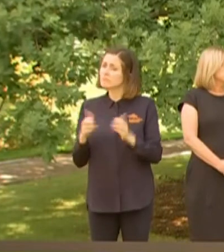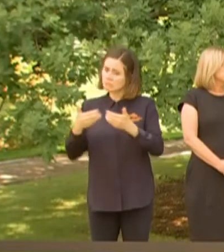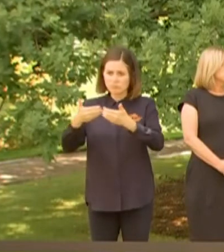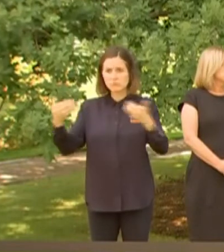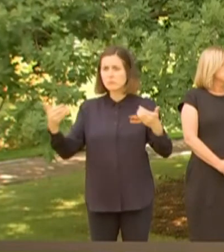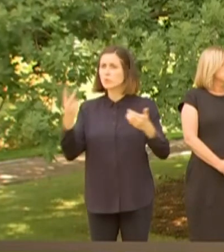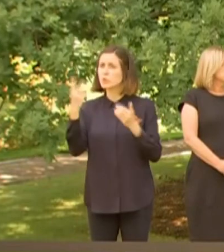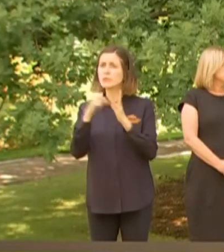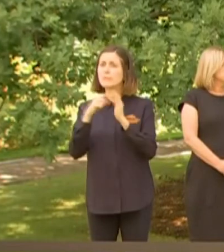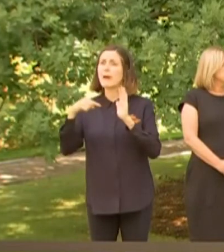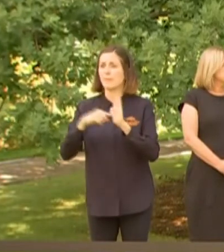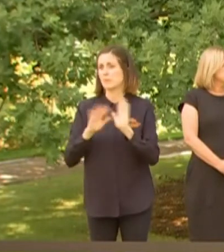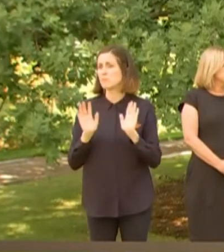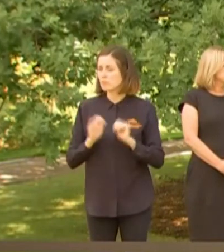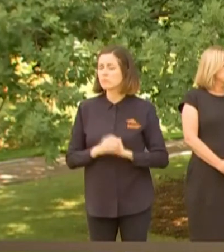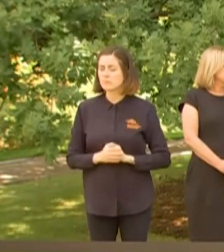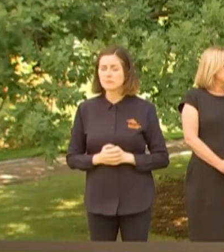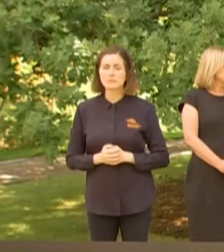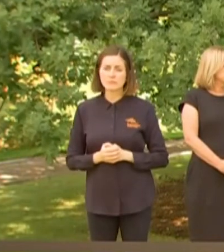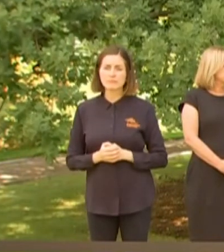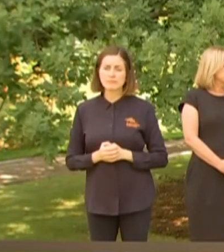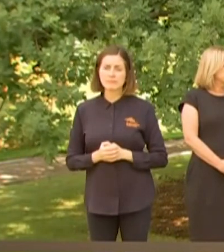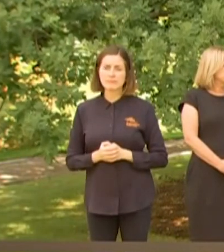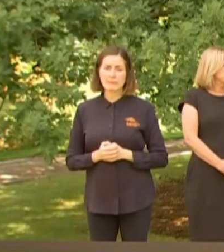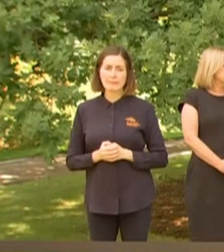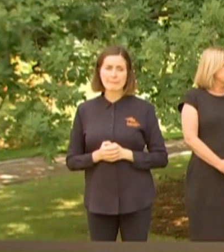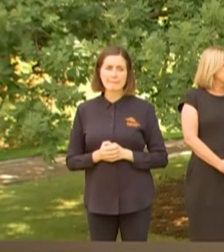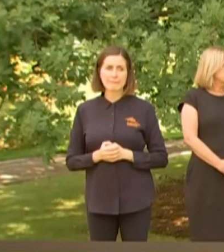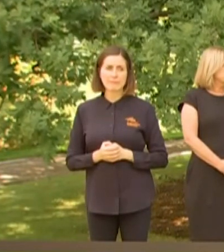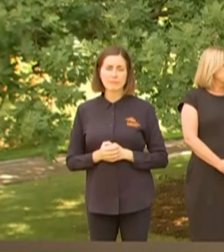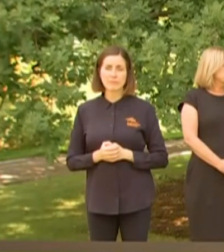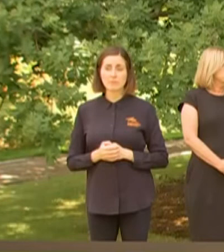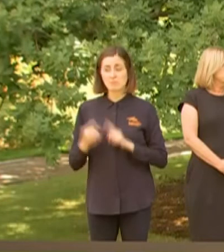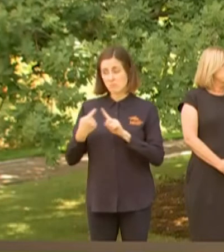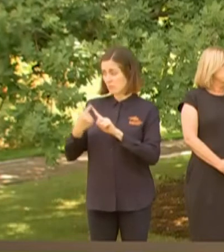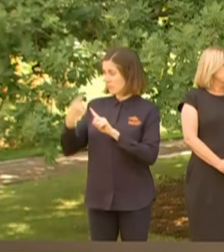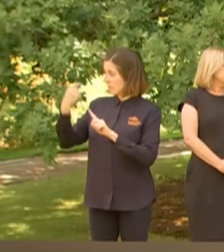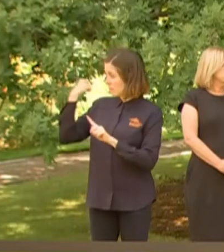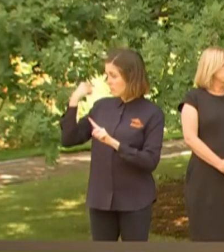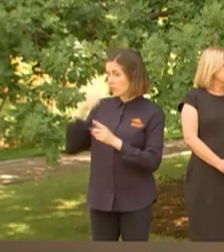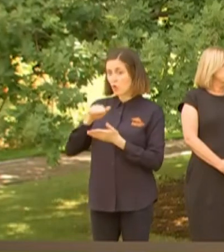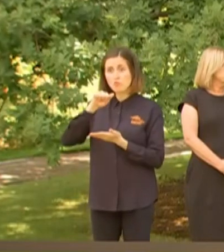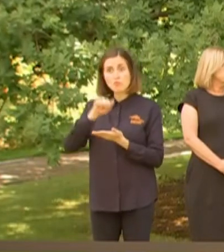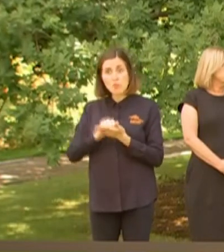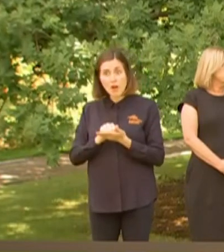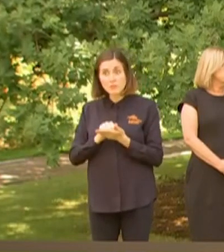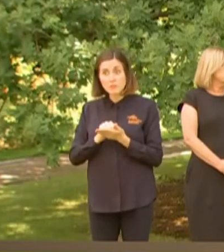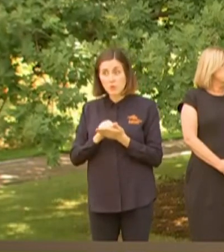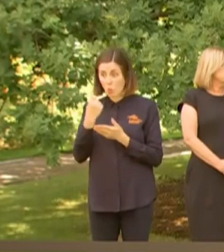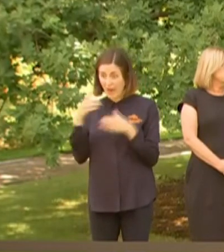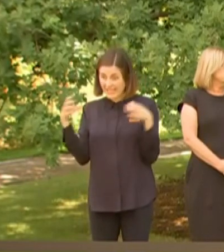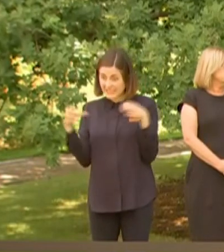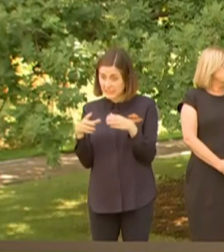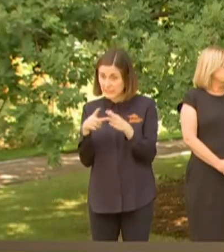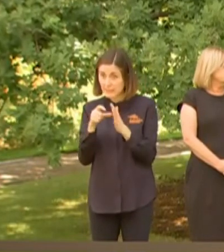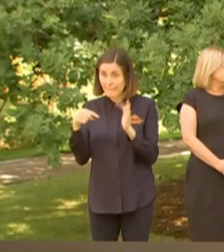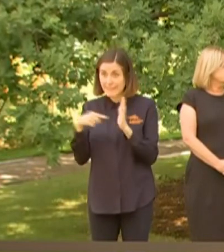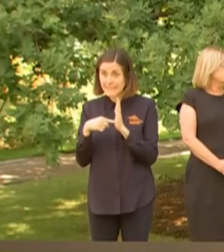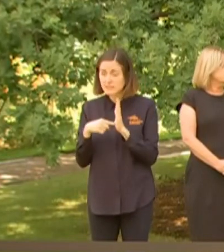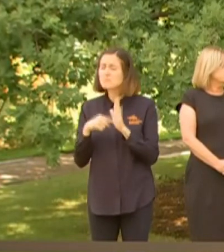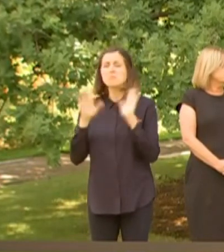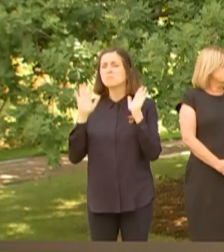As to whether departmental structures were as they should have been, that will be a matter I think the Board of Inquiry may turn